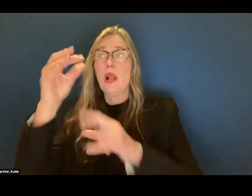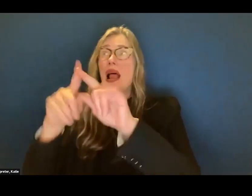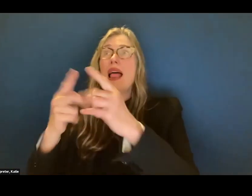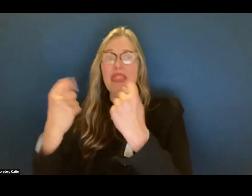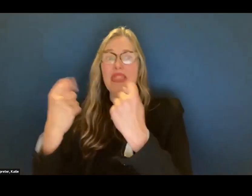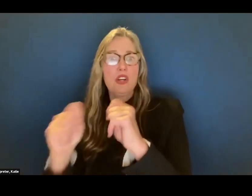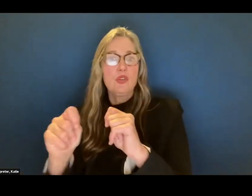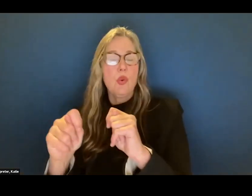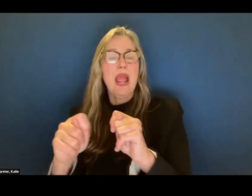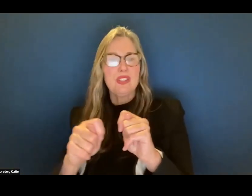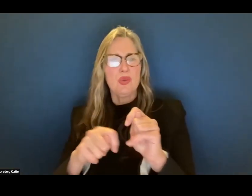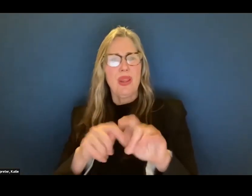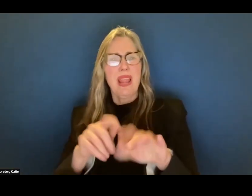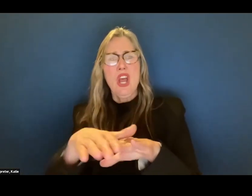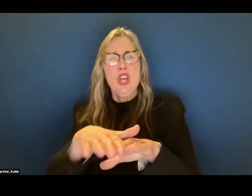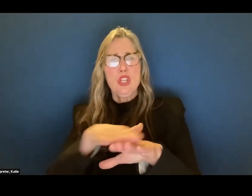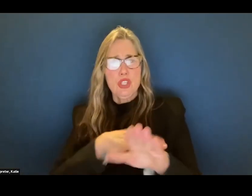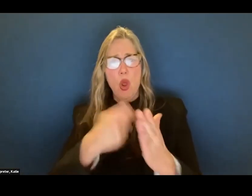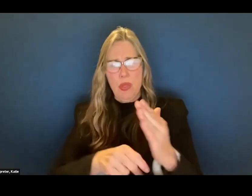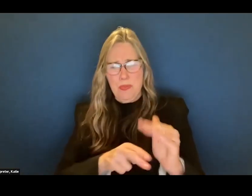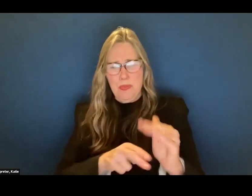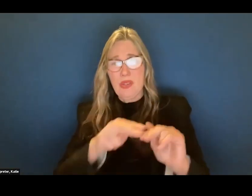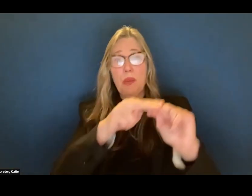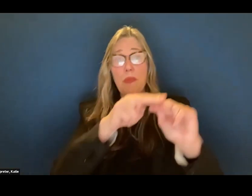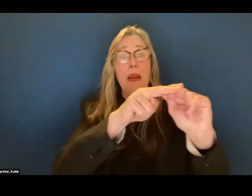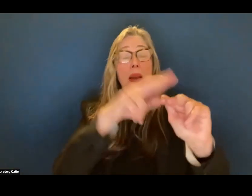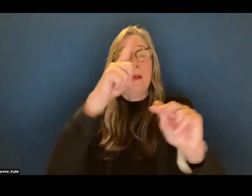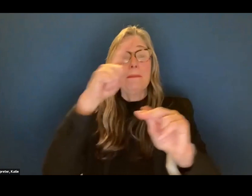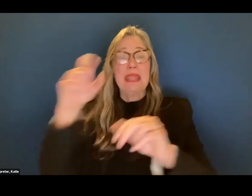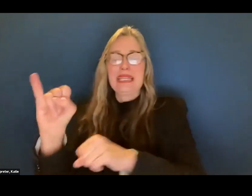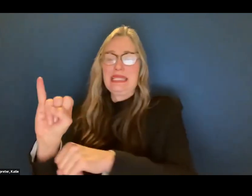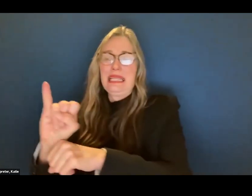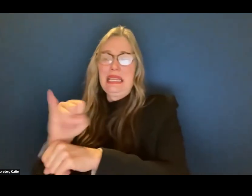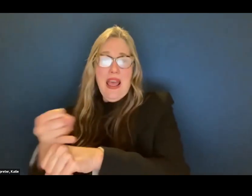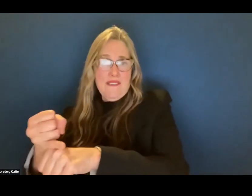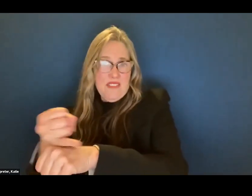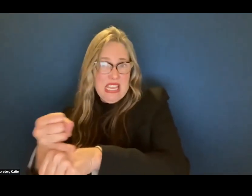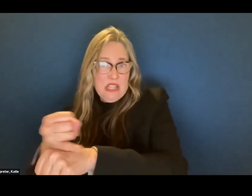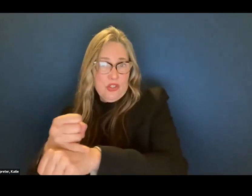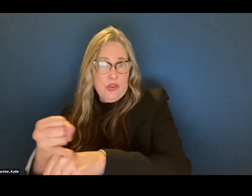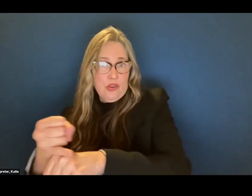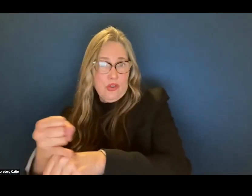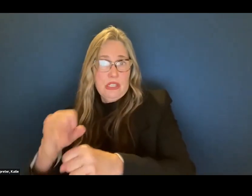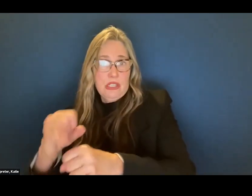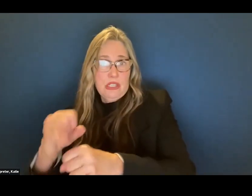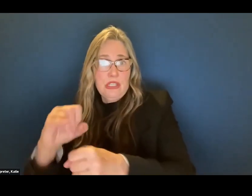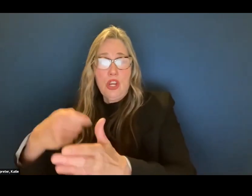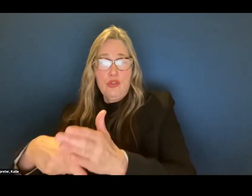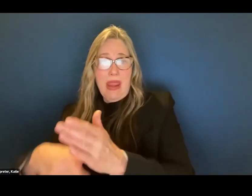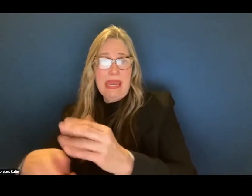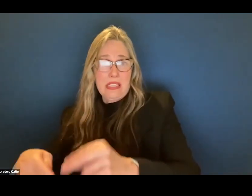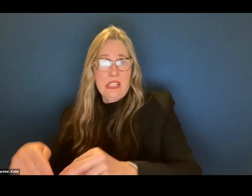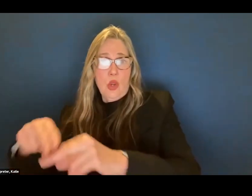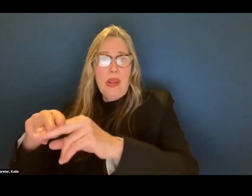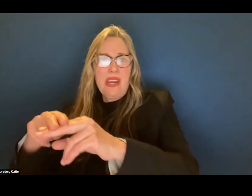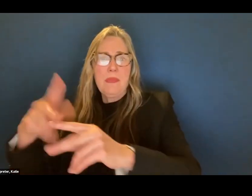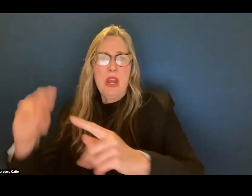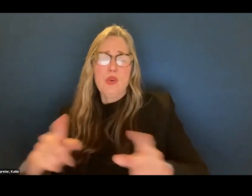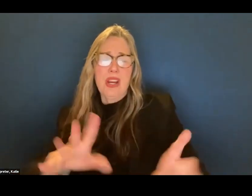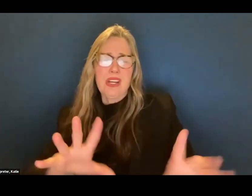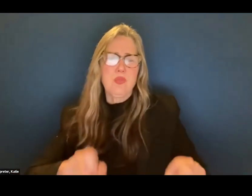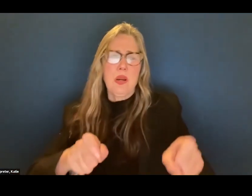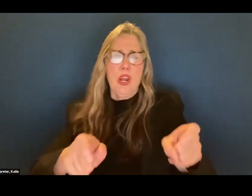rates. And we keep hearing that. The interest rates are slowly ticking up, ticking up, ticking up. But what the Federal